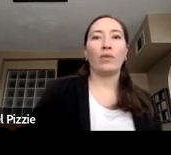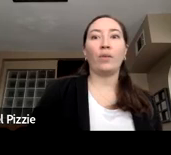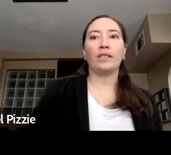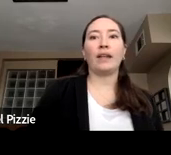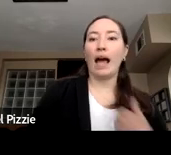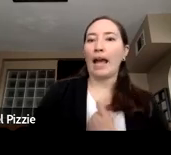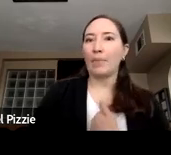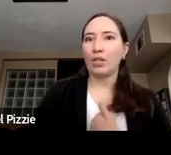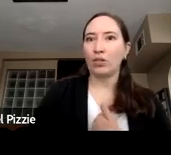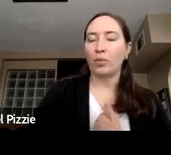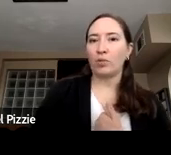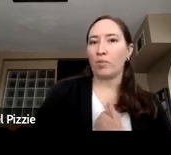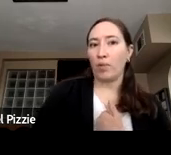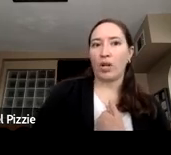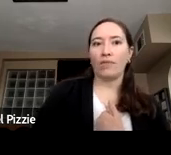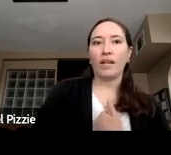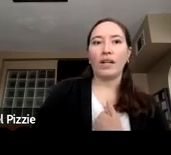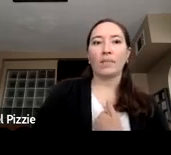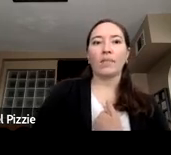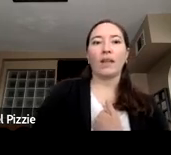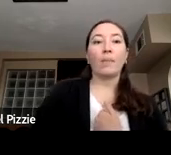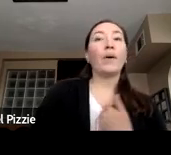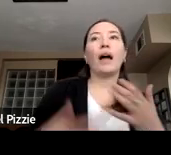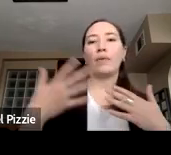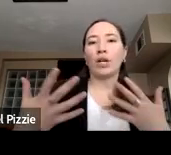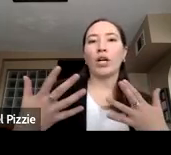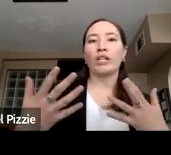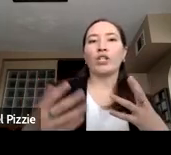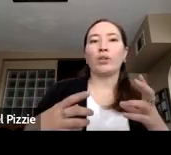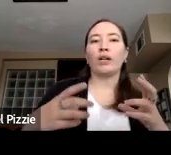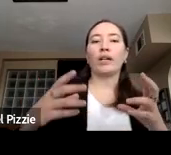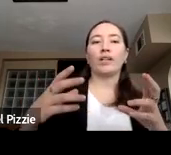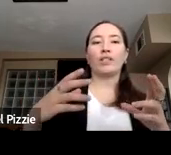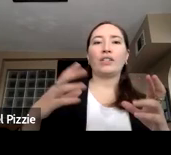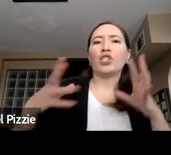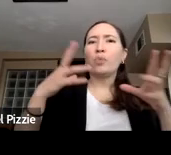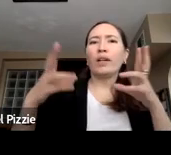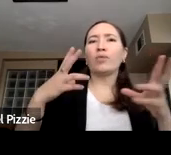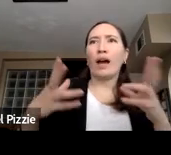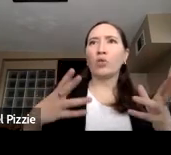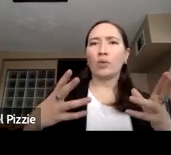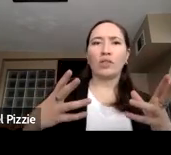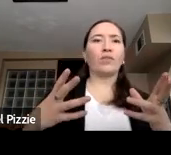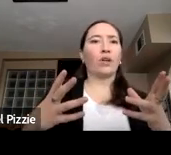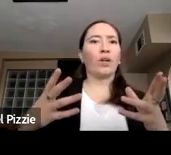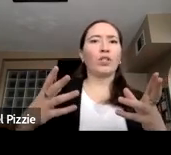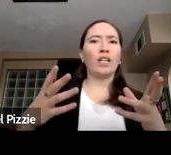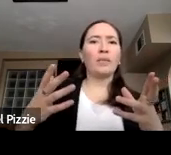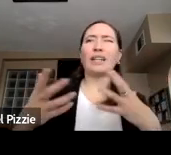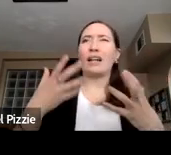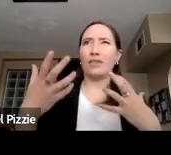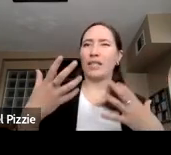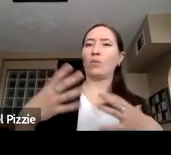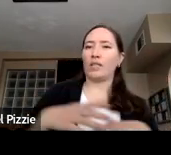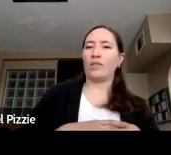of the ones that I happen to use most often, but I would encourage you to just play around with the different question